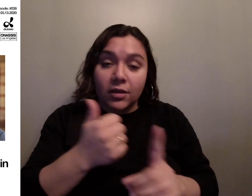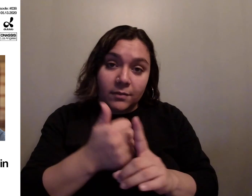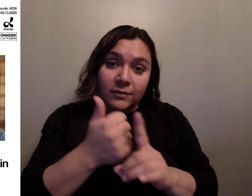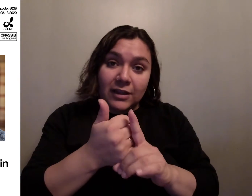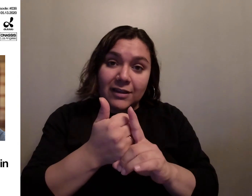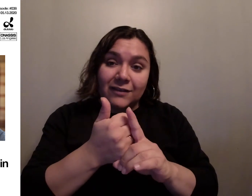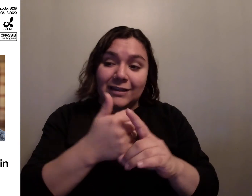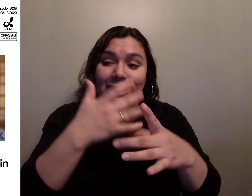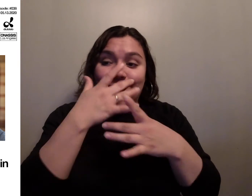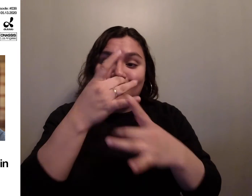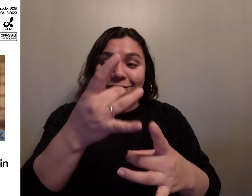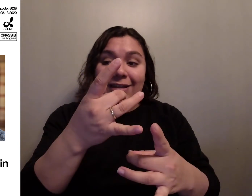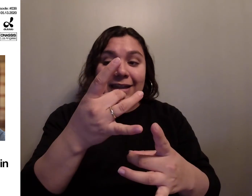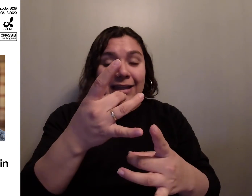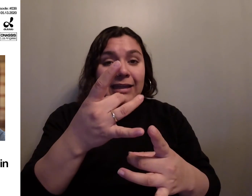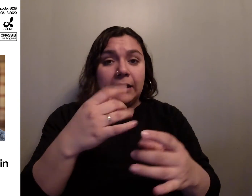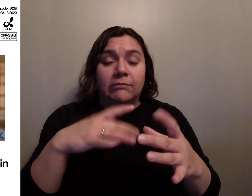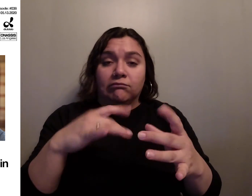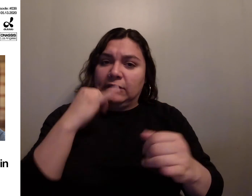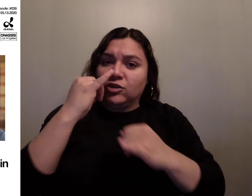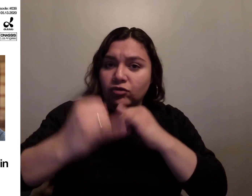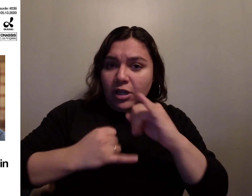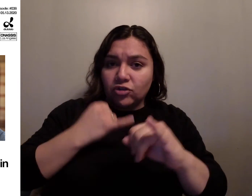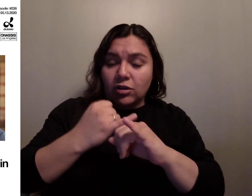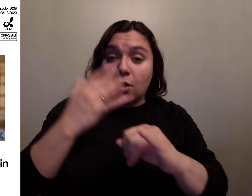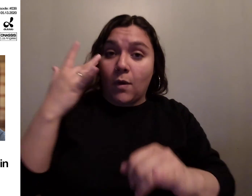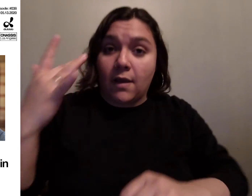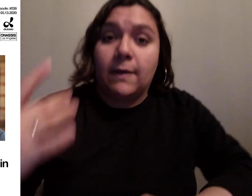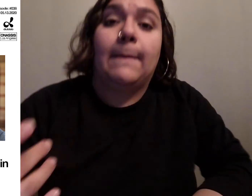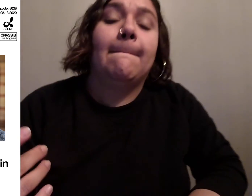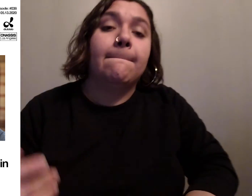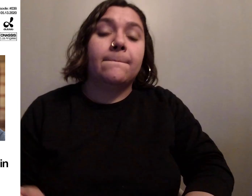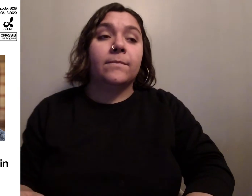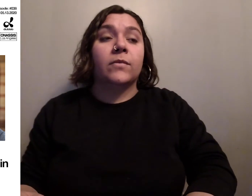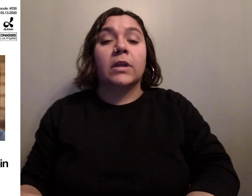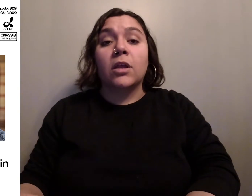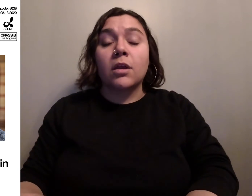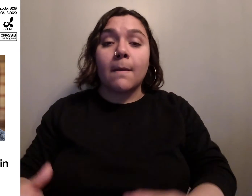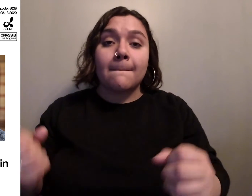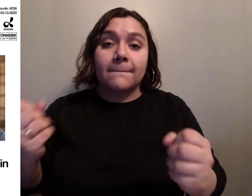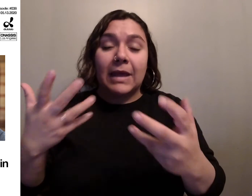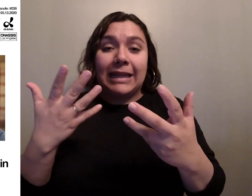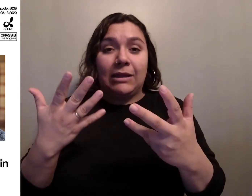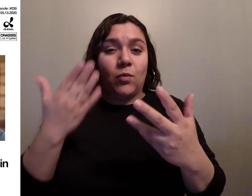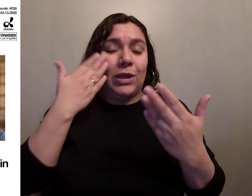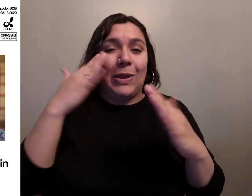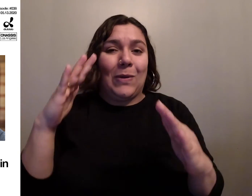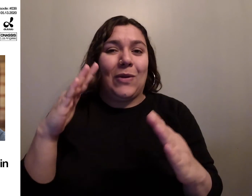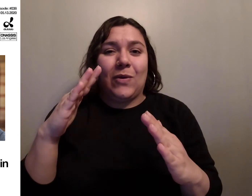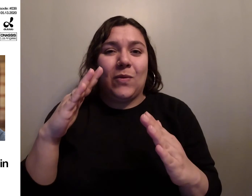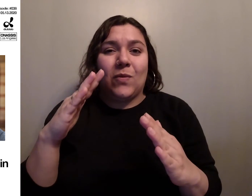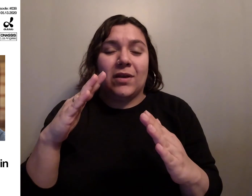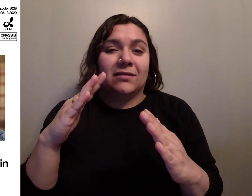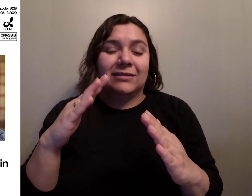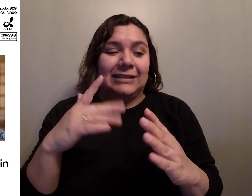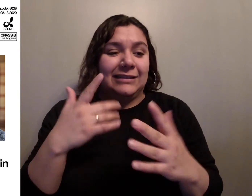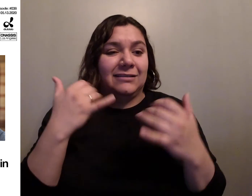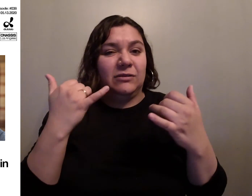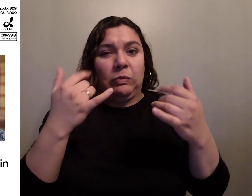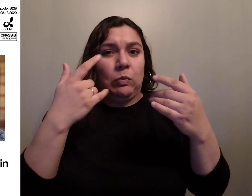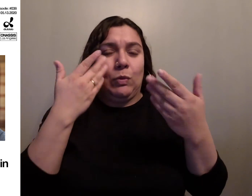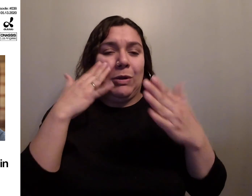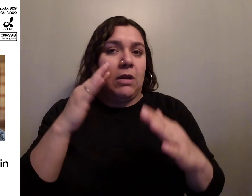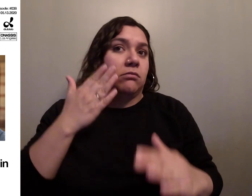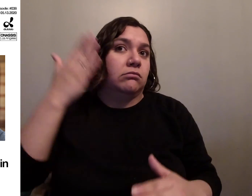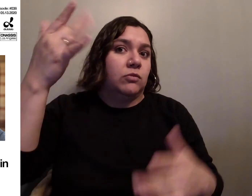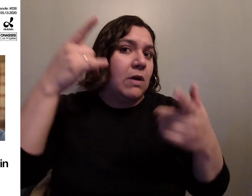that. Other artists are very interested, mainly internationally, because we